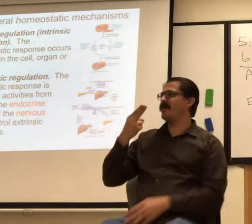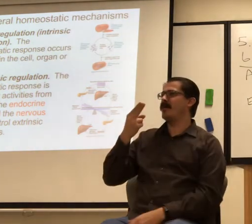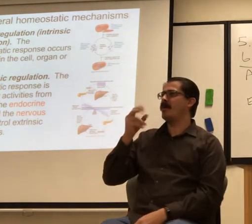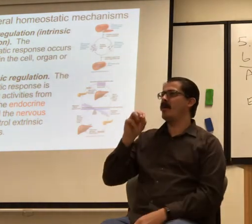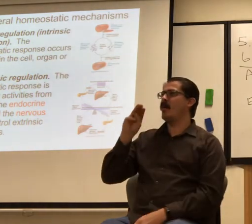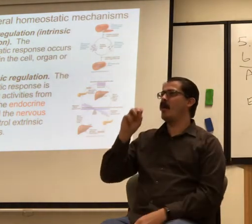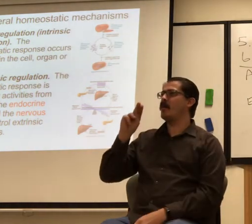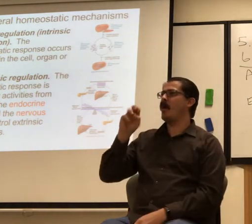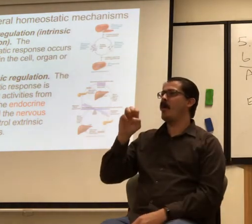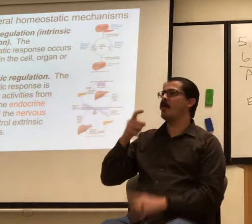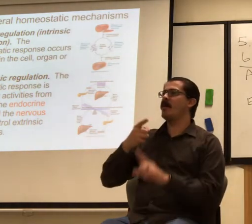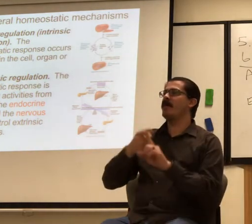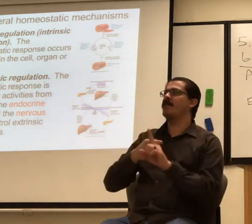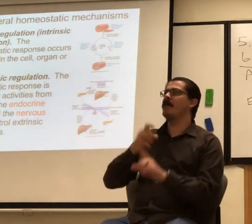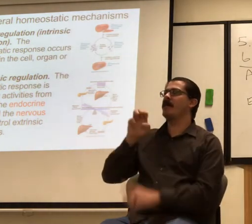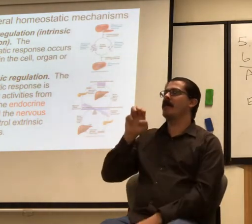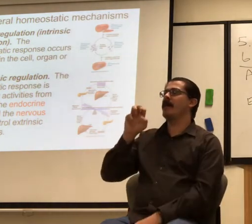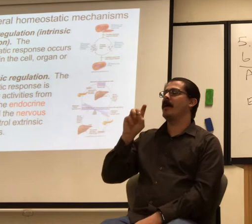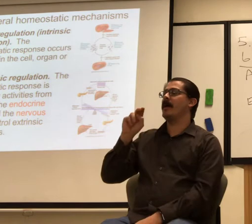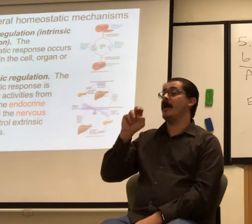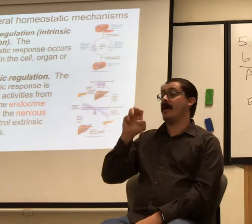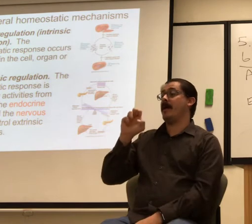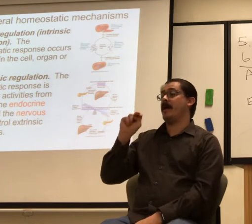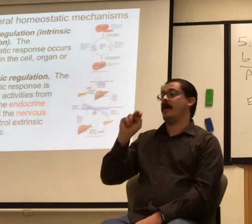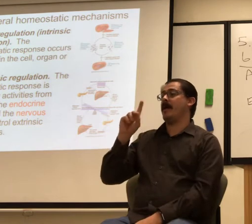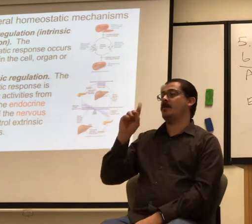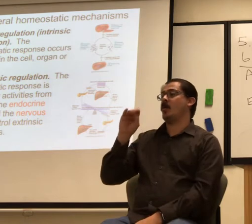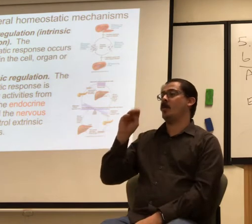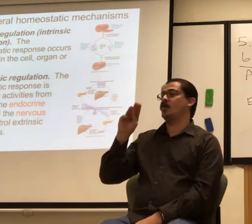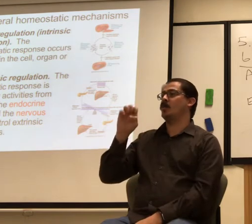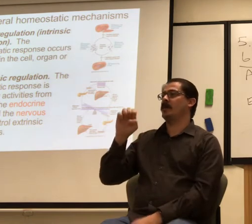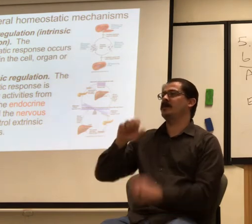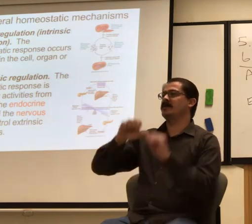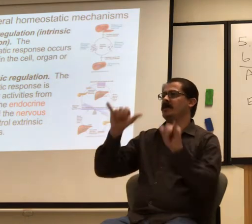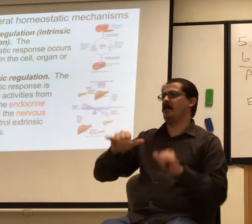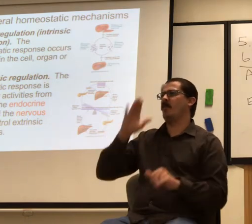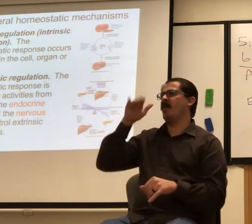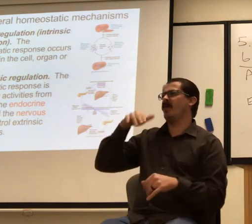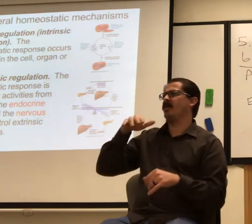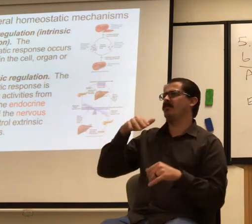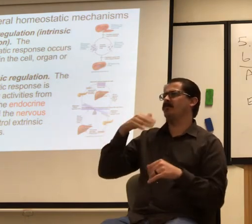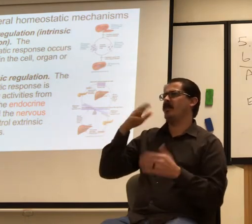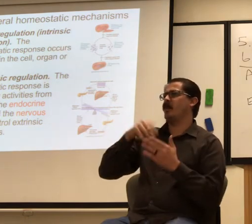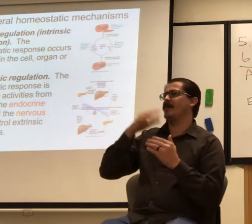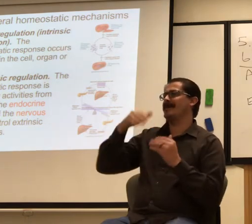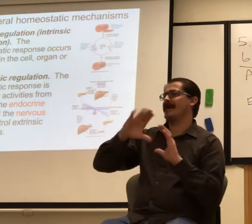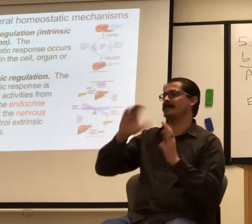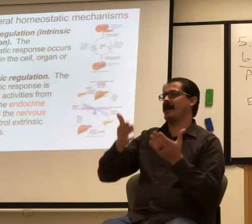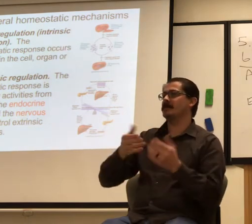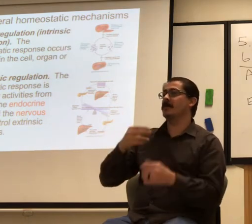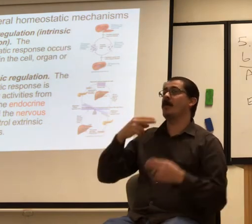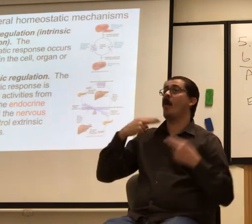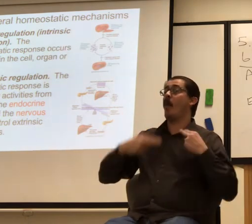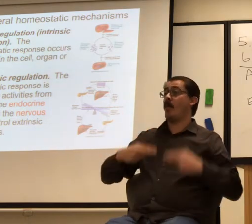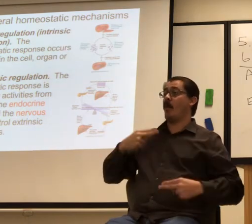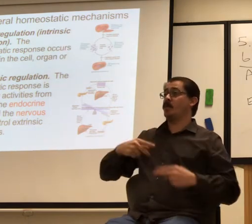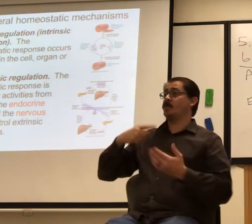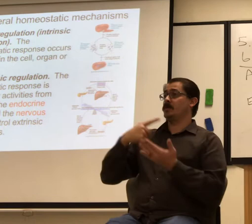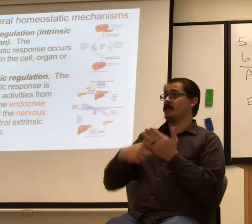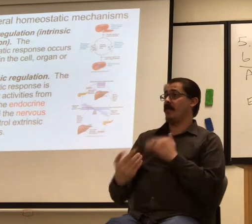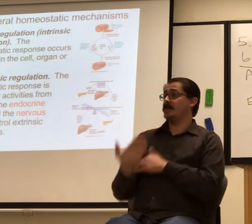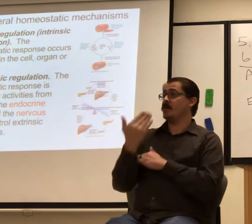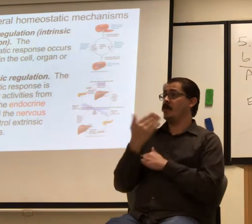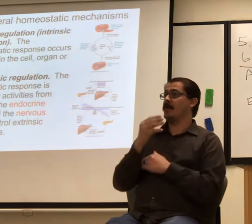from the endocrine system. We can kind of top that in the next class. But hormones, the ones we talked about this morning, are insulin